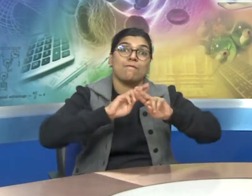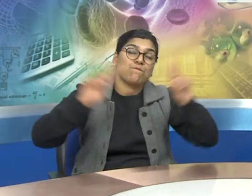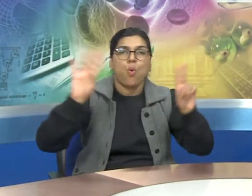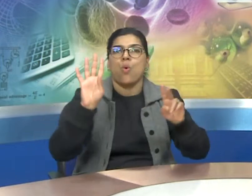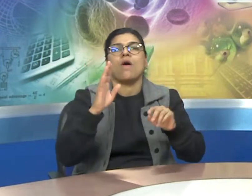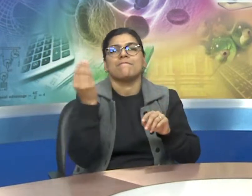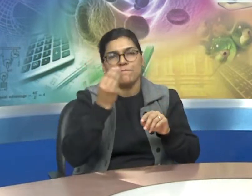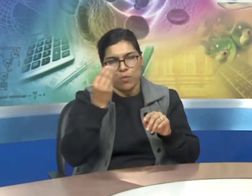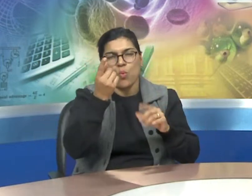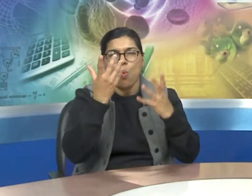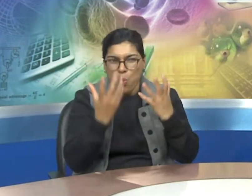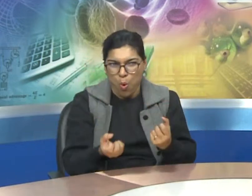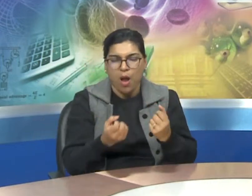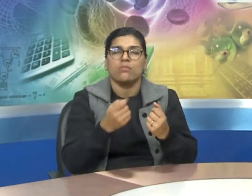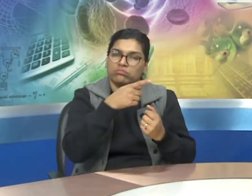by one.